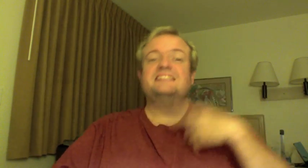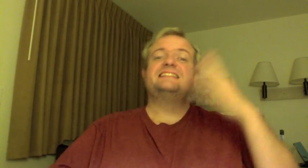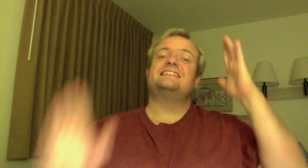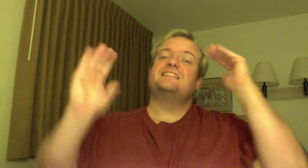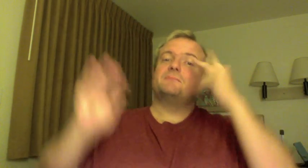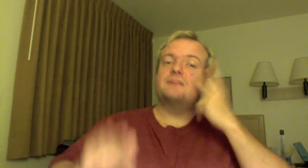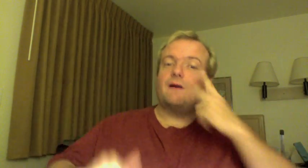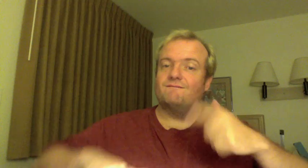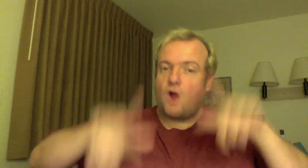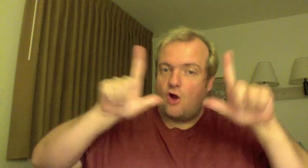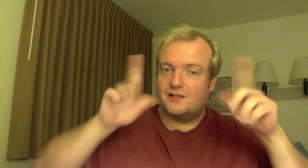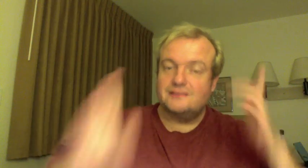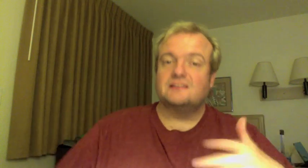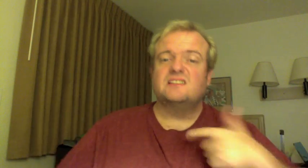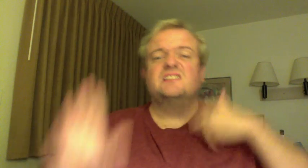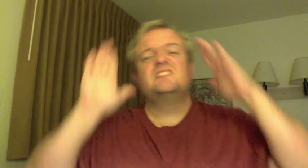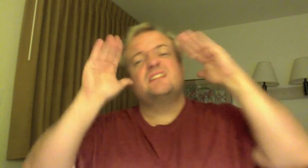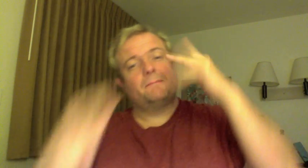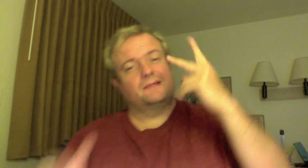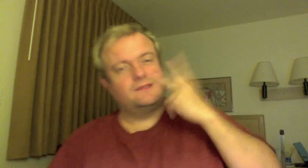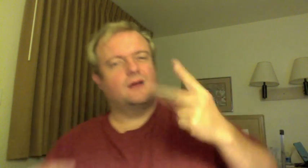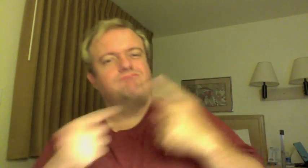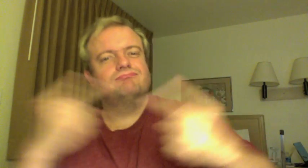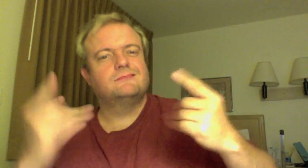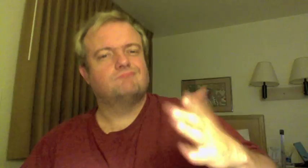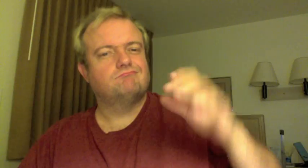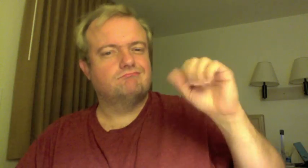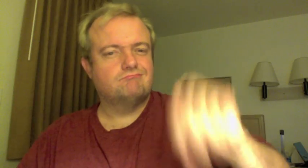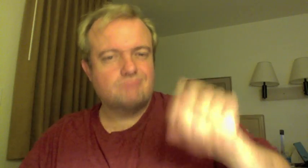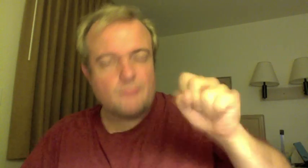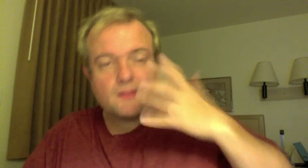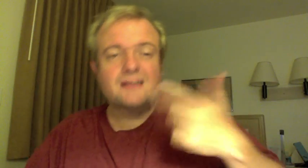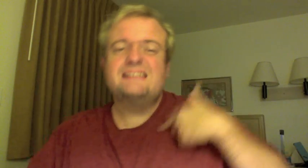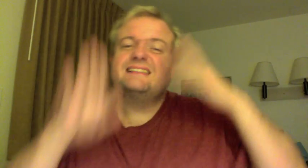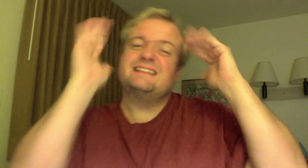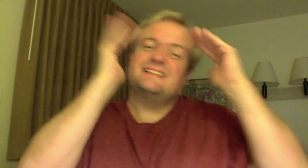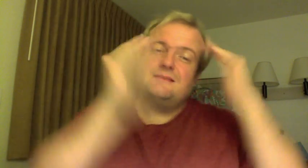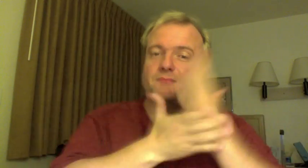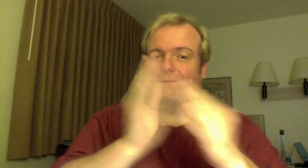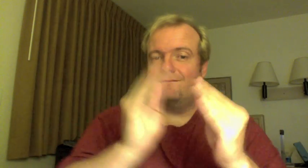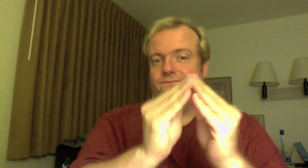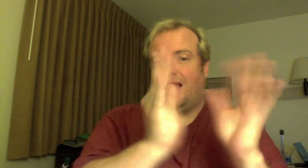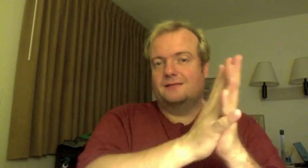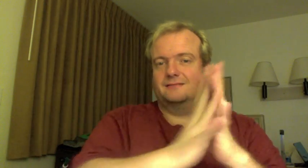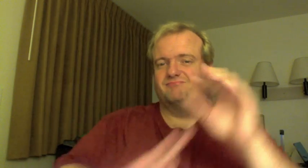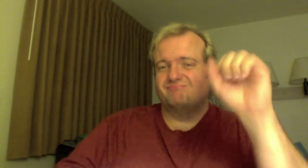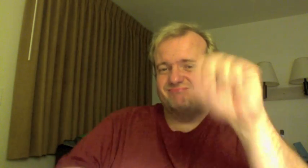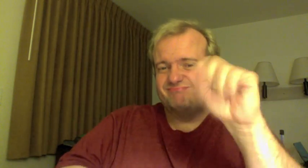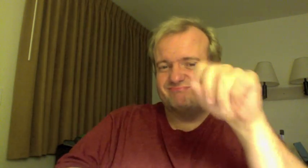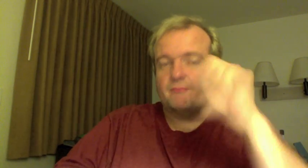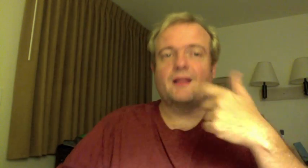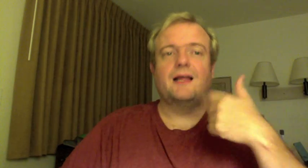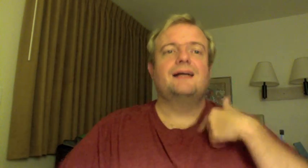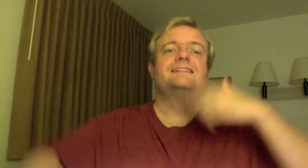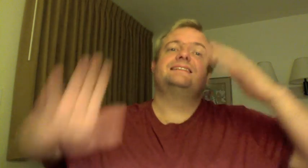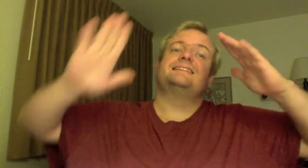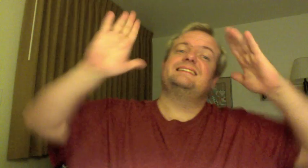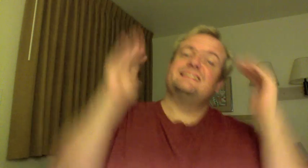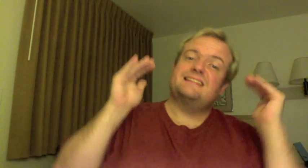beams in the first set, like the tendons in a human body that hold the bones of the skeleton together. They link all the beams to form